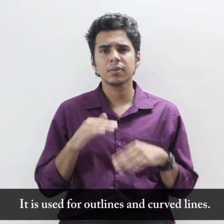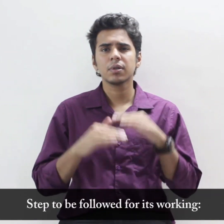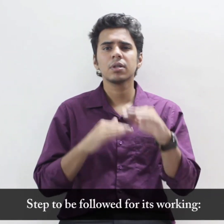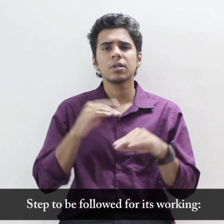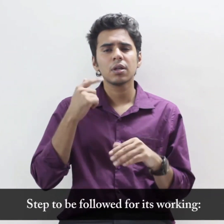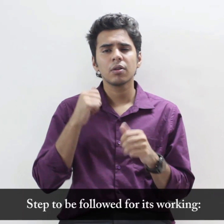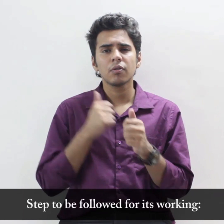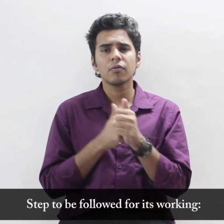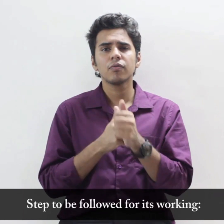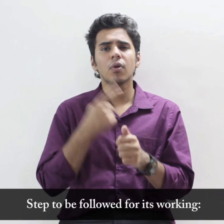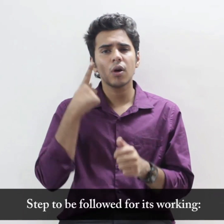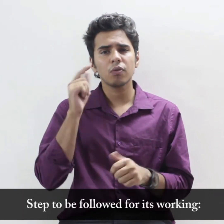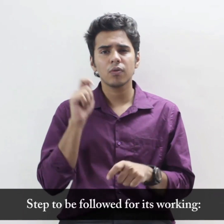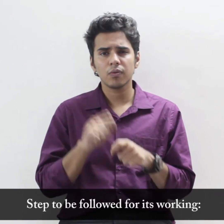Steps to be followed for its working.